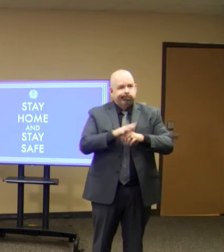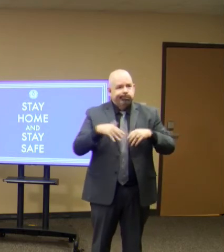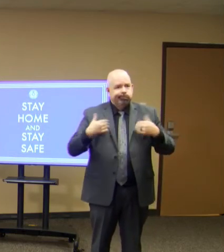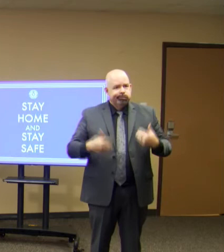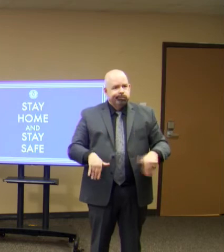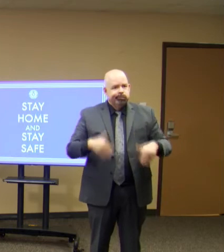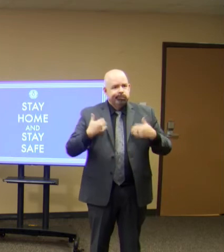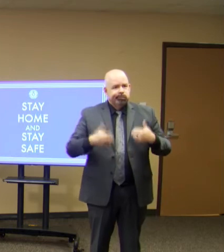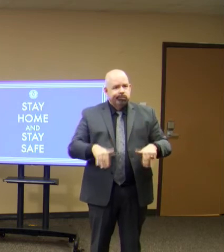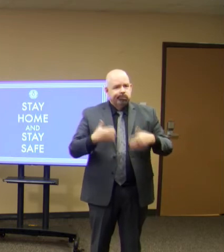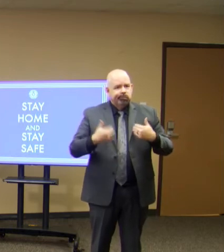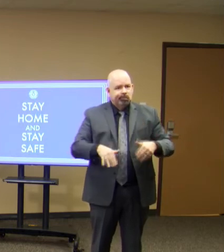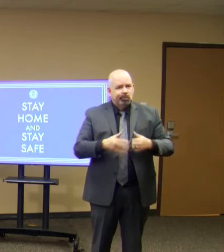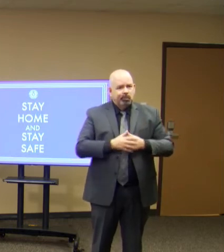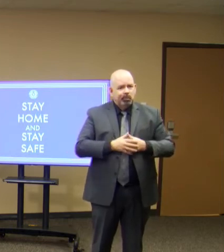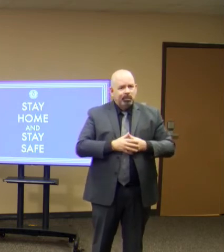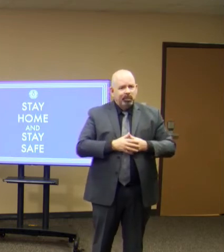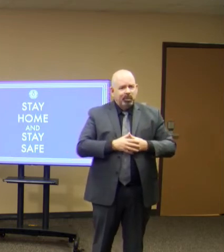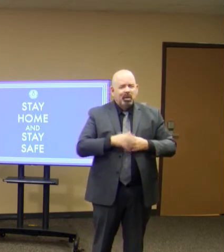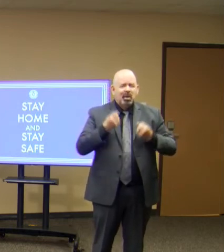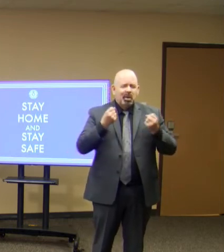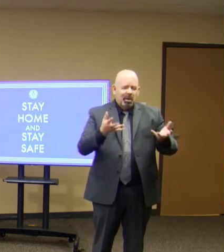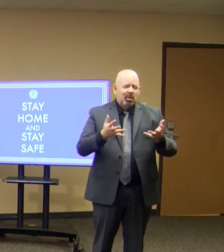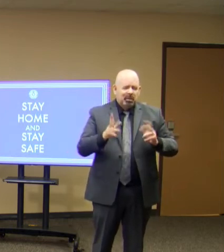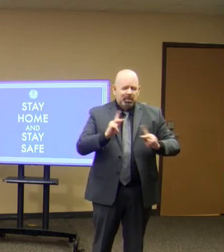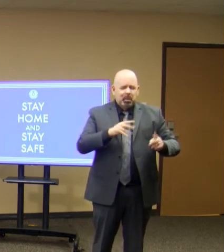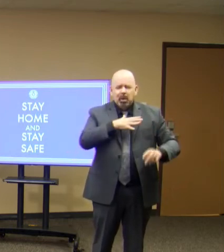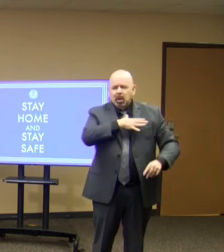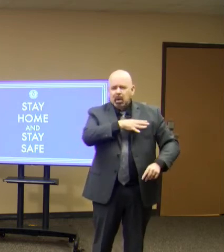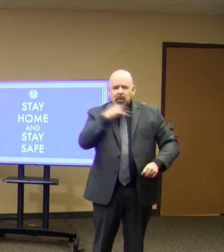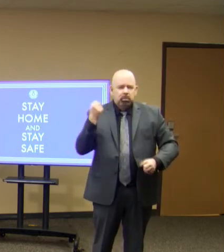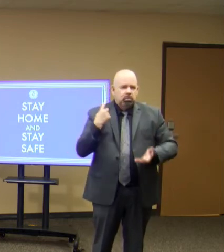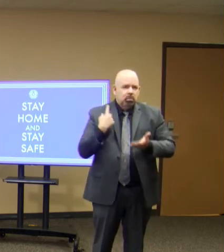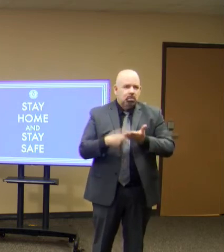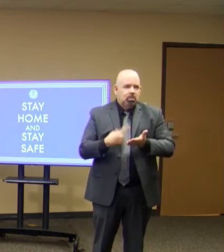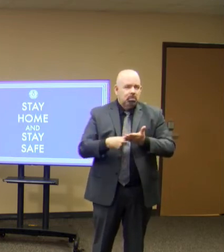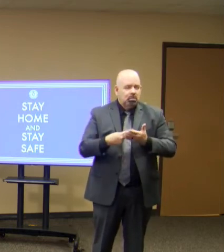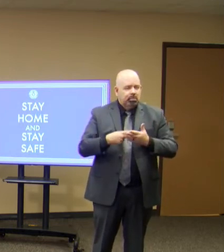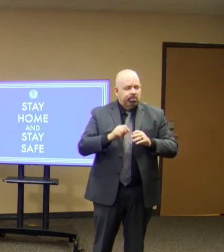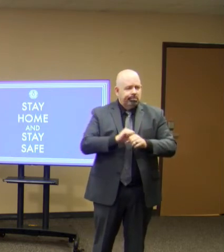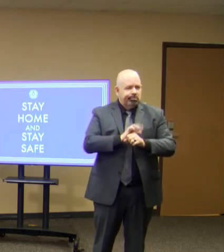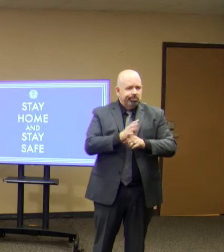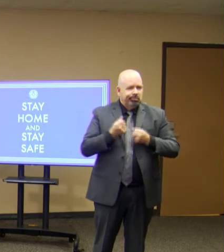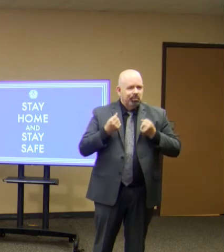Well, North Texas and North Texans are resilient people. And,